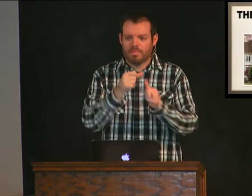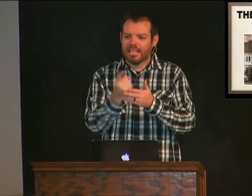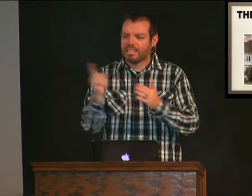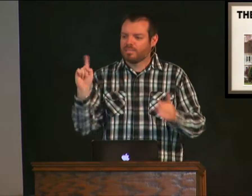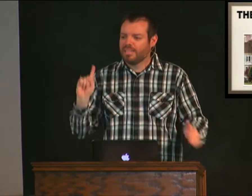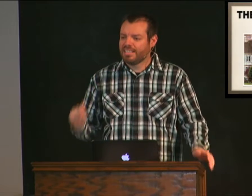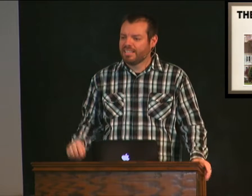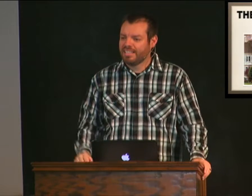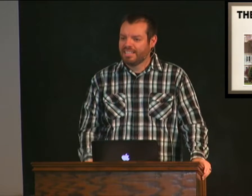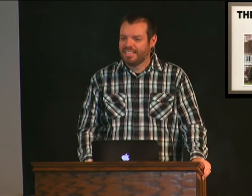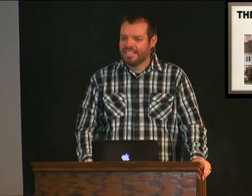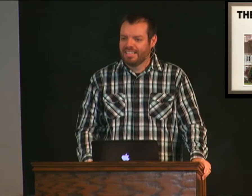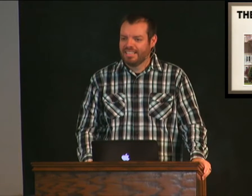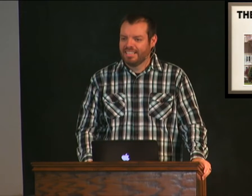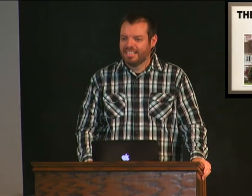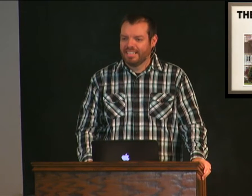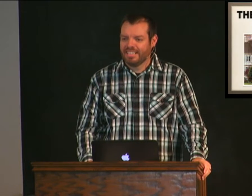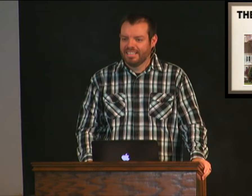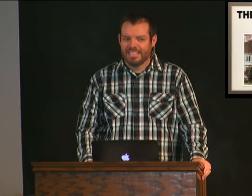Remembered last week.